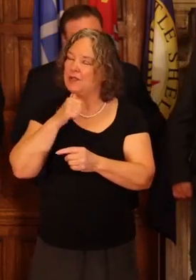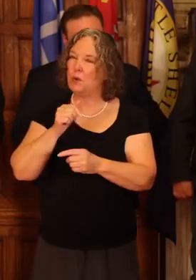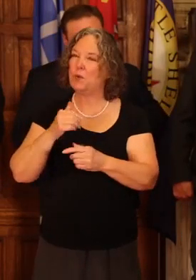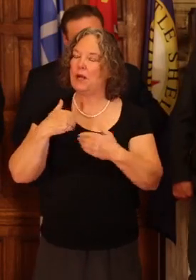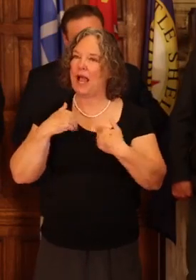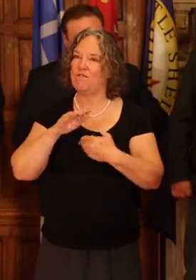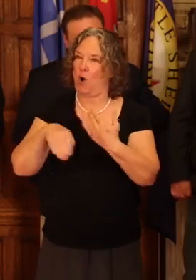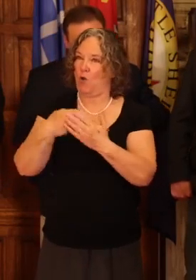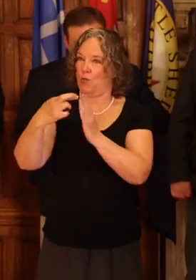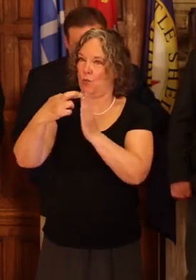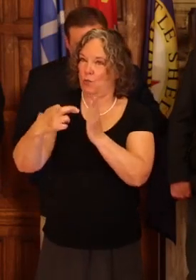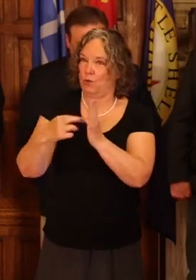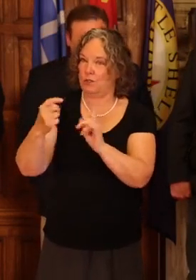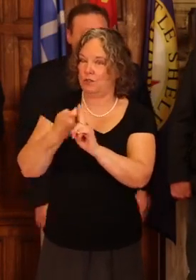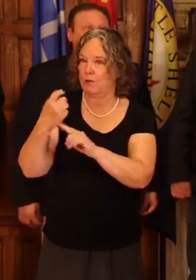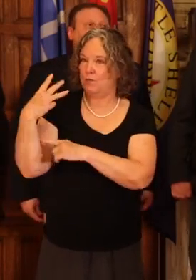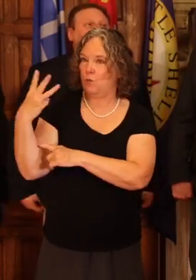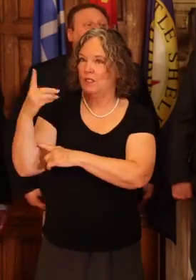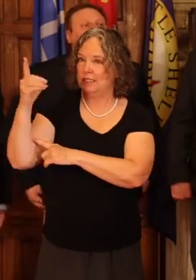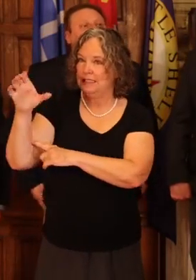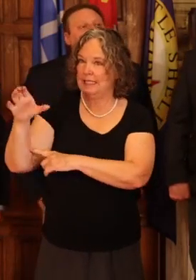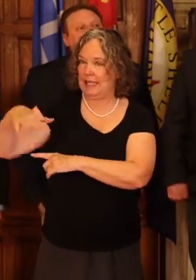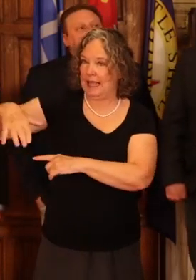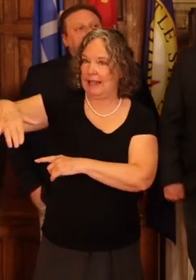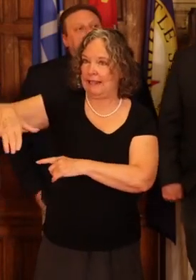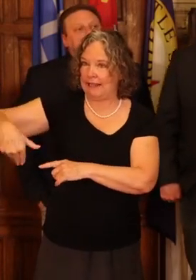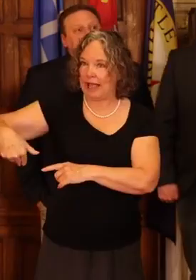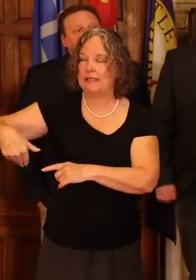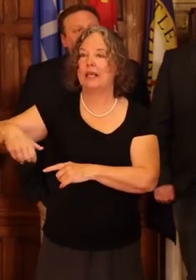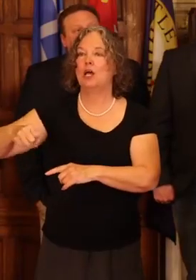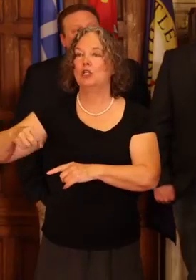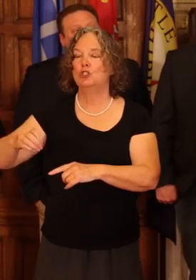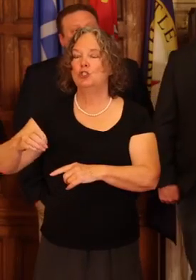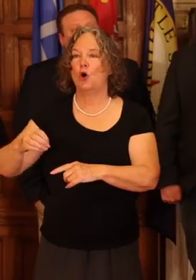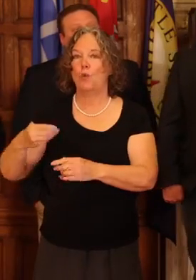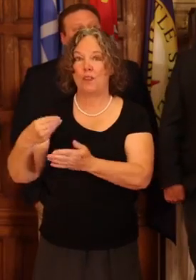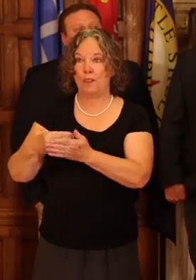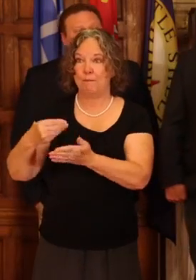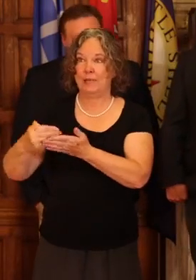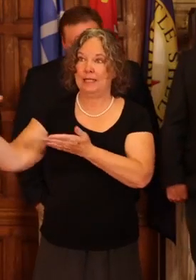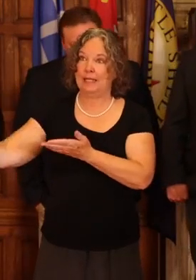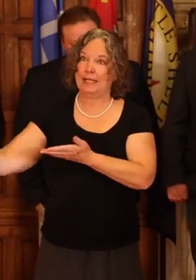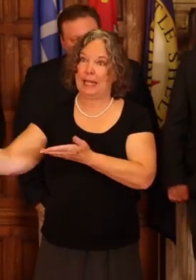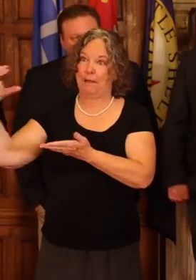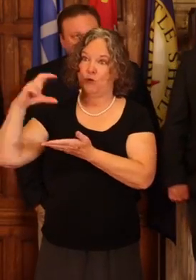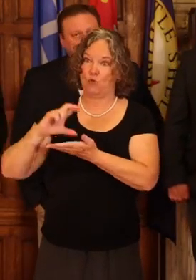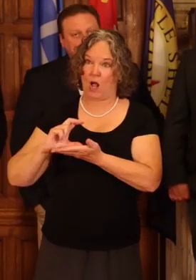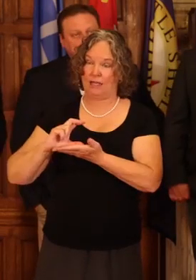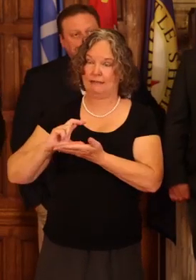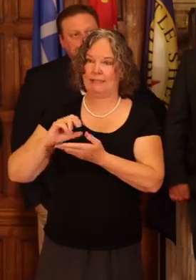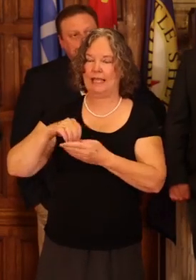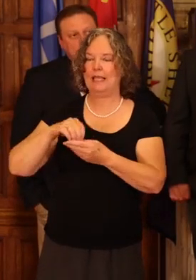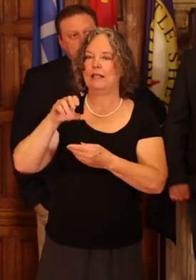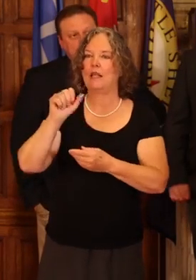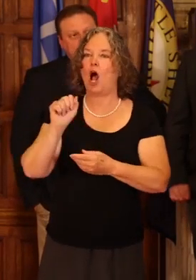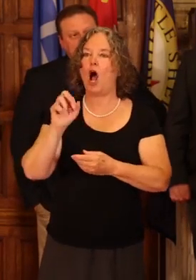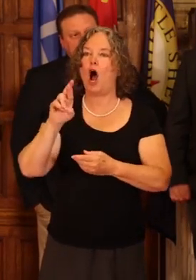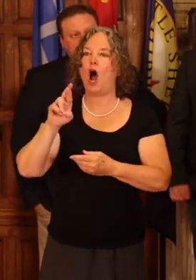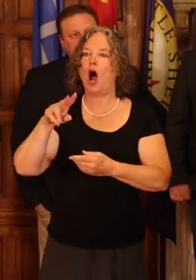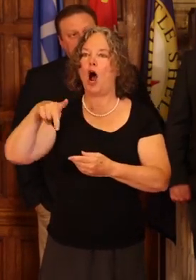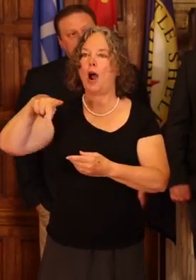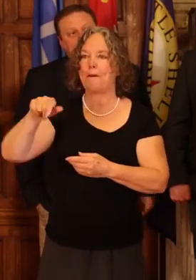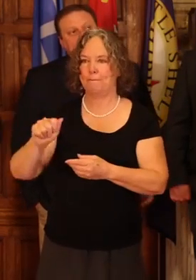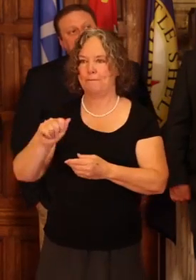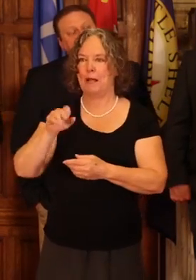rules out of Washington yet. So the money that came to us in the ARPA bill was broken into